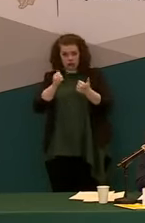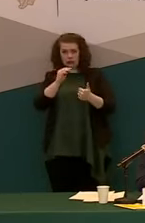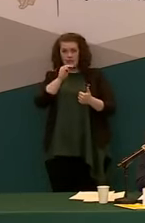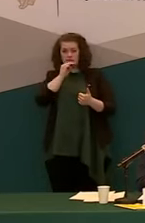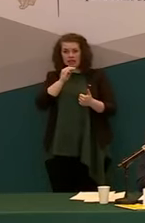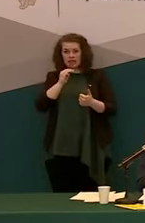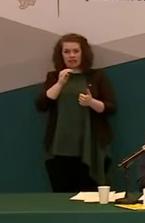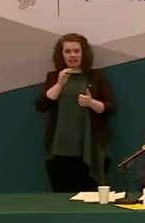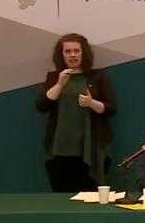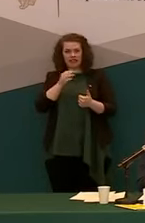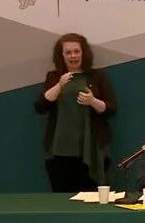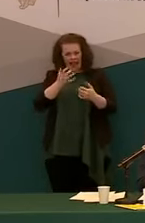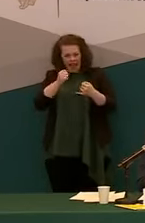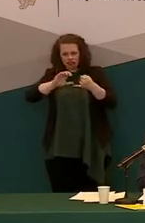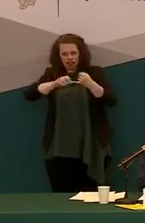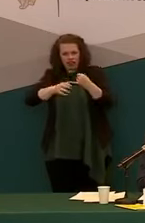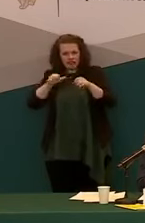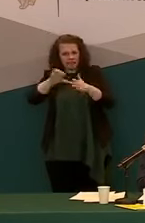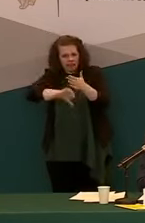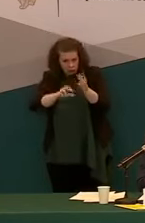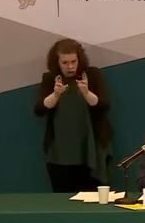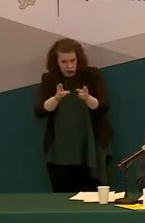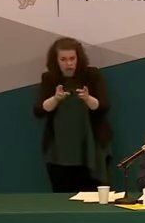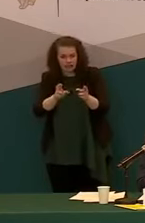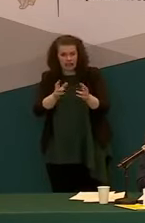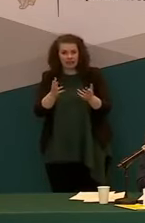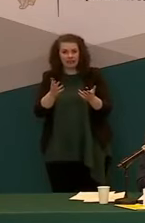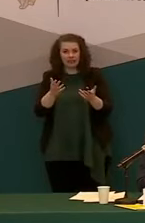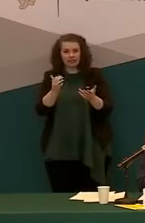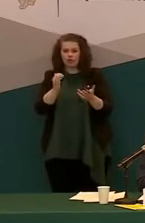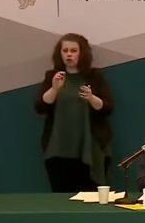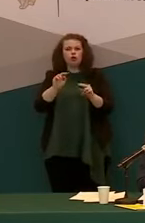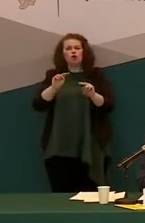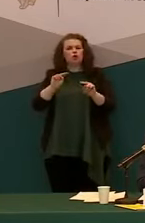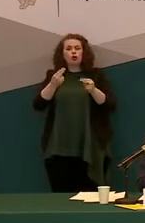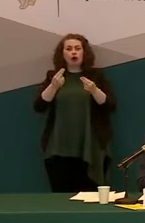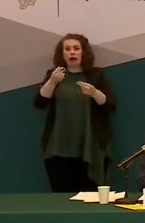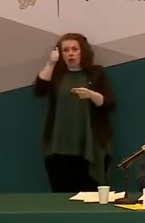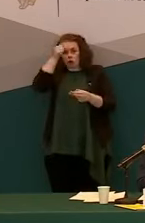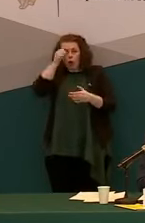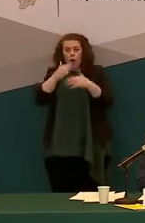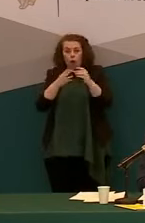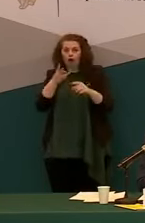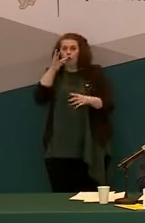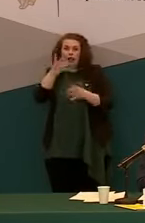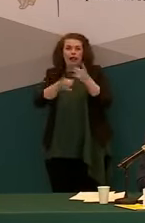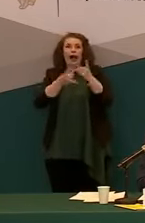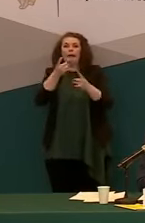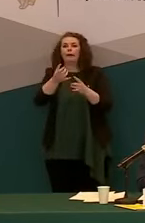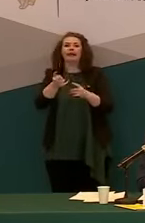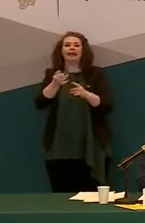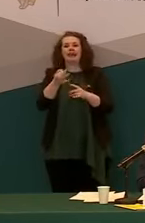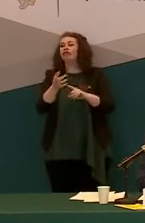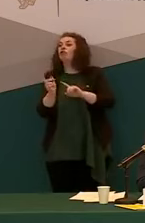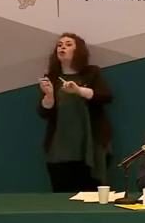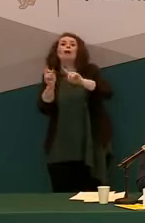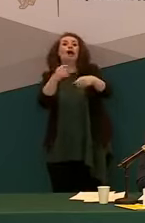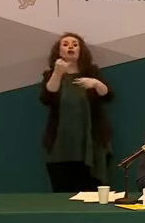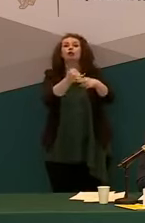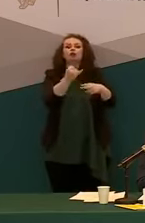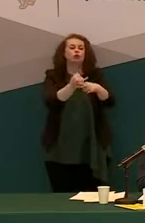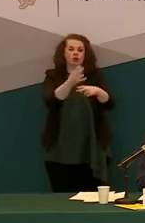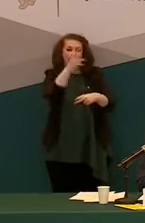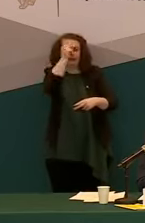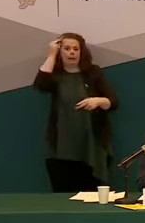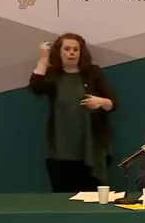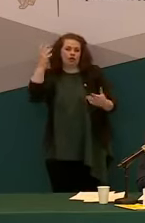presumably, it's more a question than a statement, presumably you cannot predict the impact of, say, letting people back to school just off